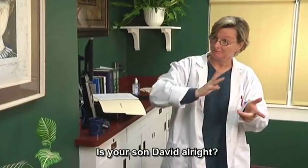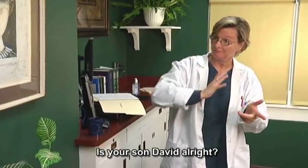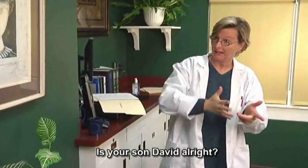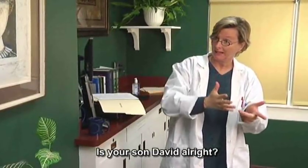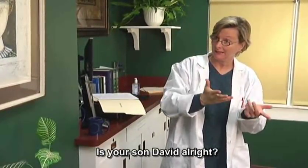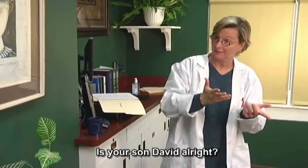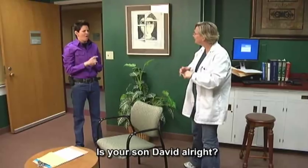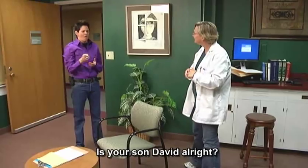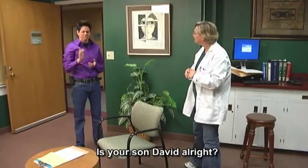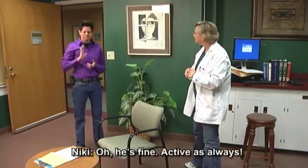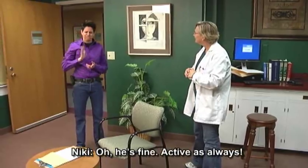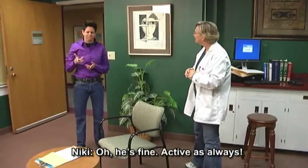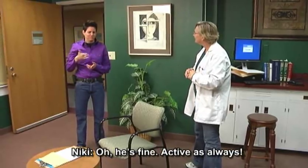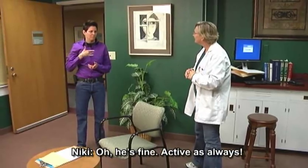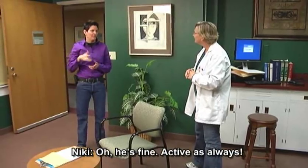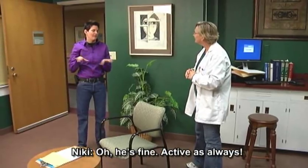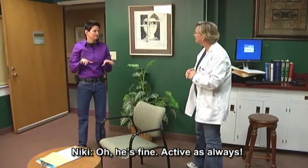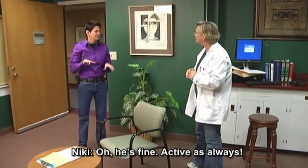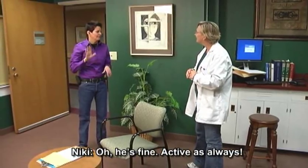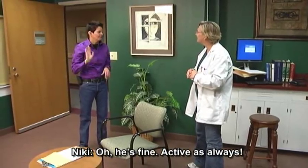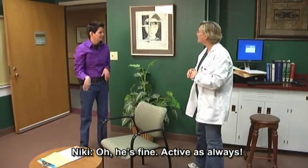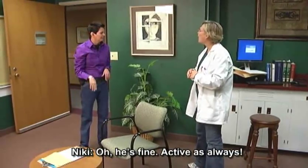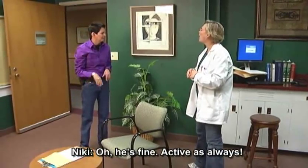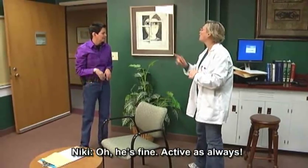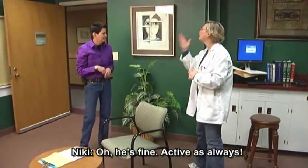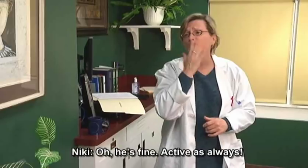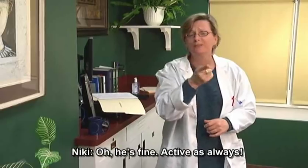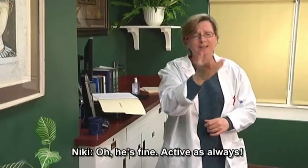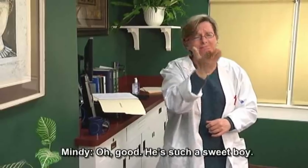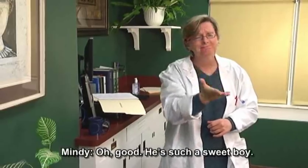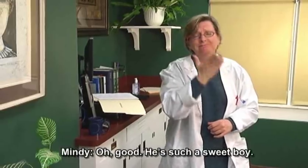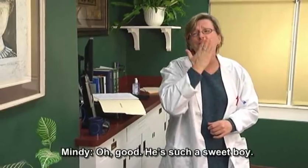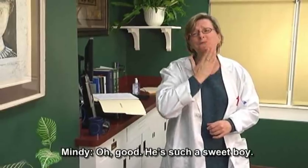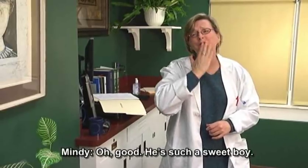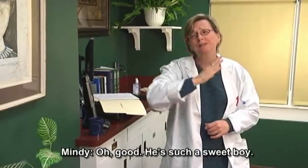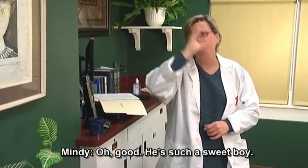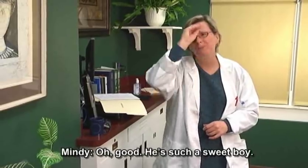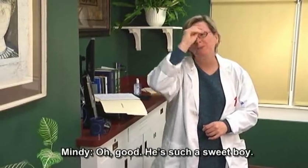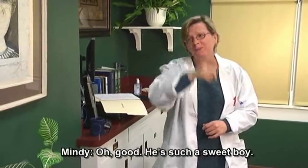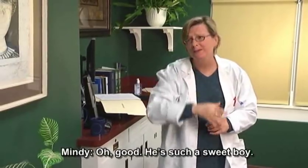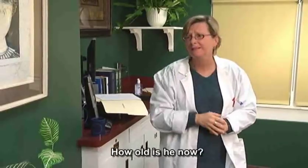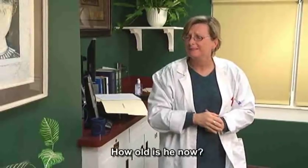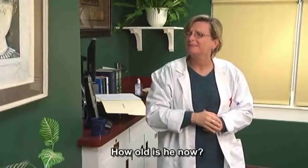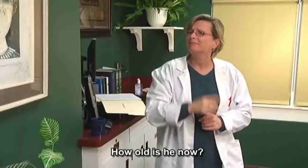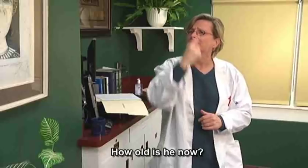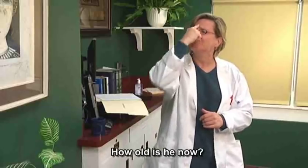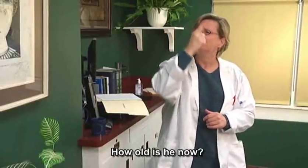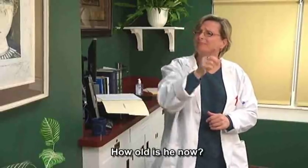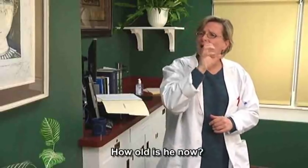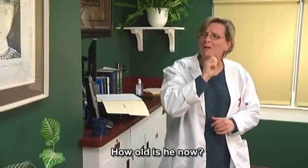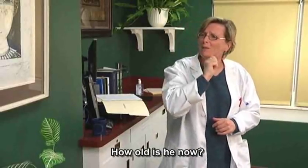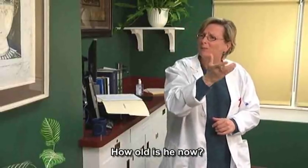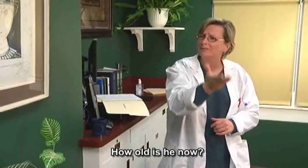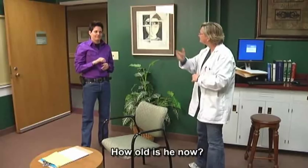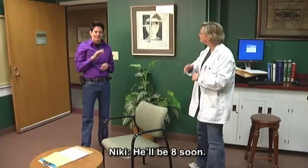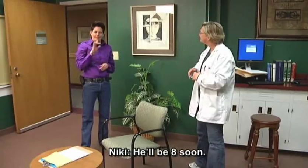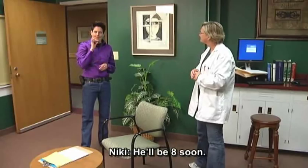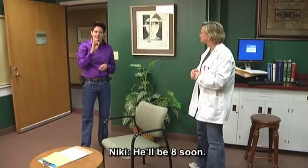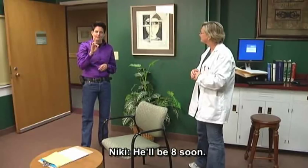oh he's fine active as always oh good he's such a sweet boy how old is he now he'll be eight